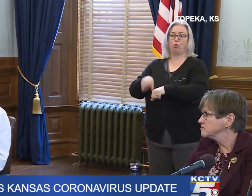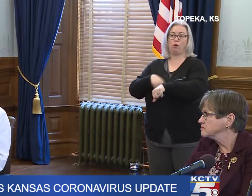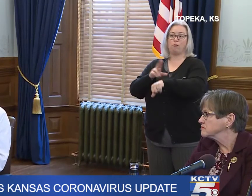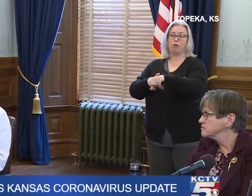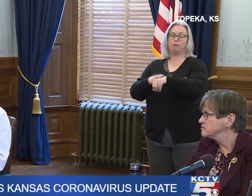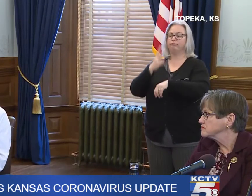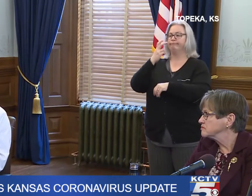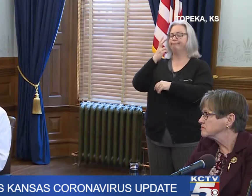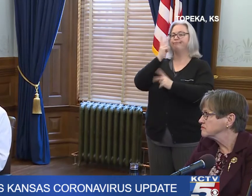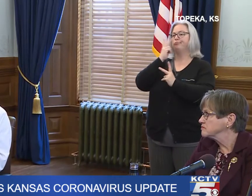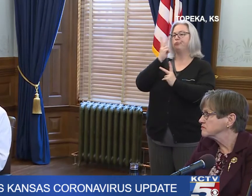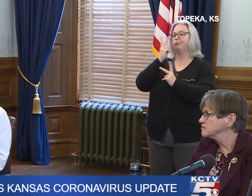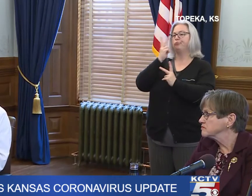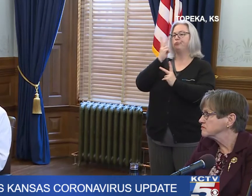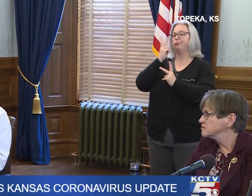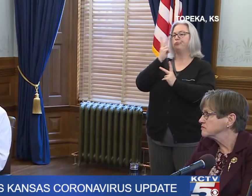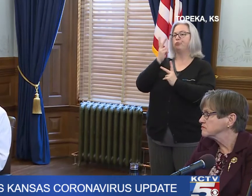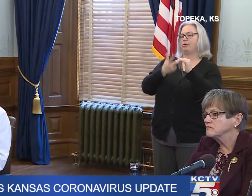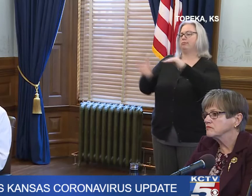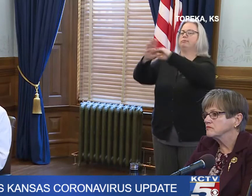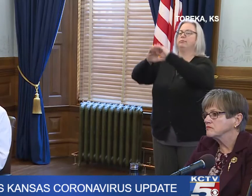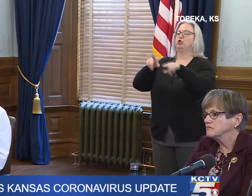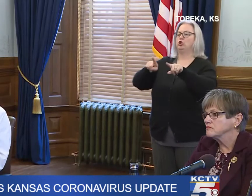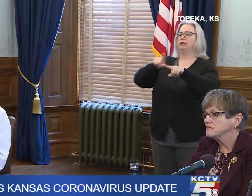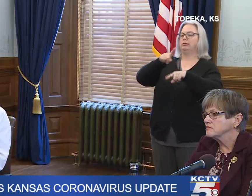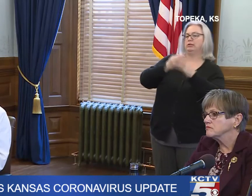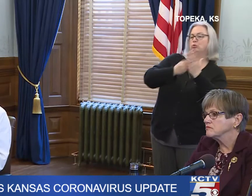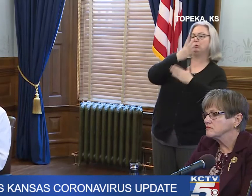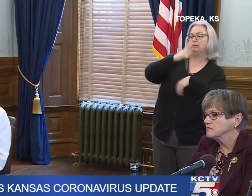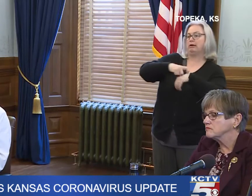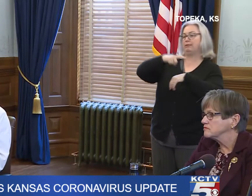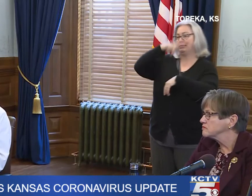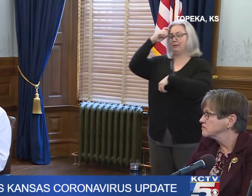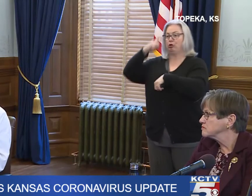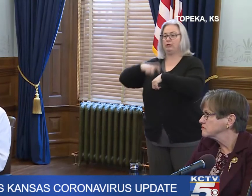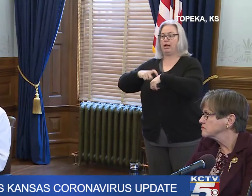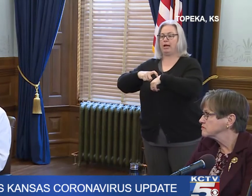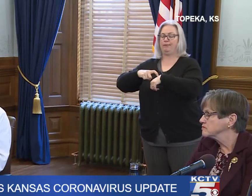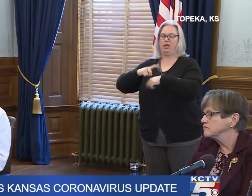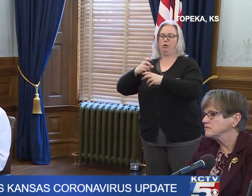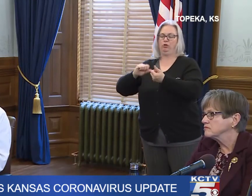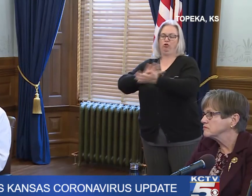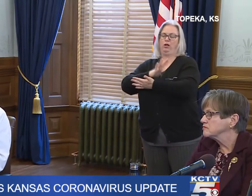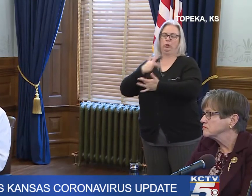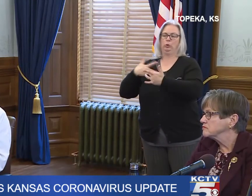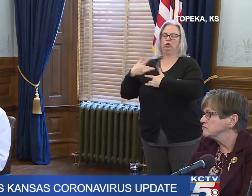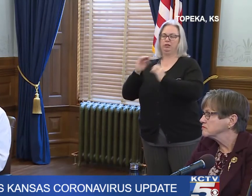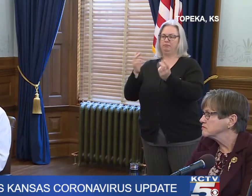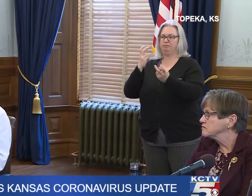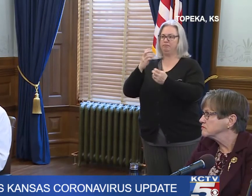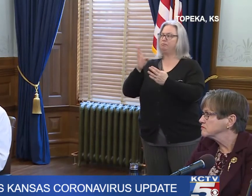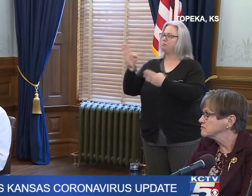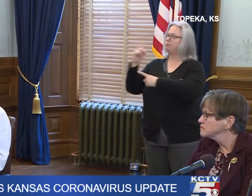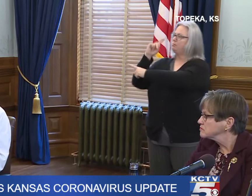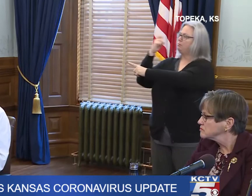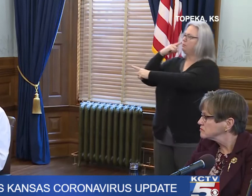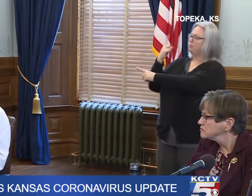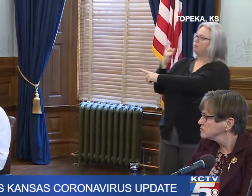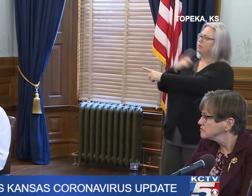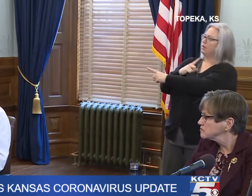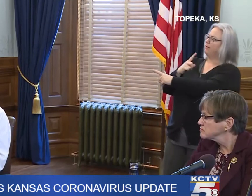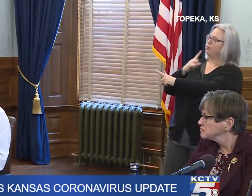don't think we're going to see an uptick in the spring and summer. That would be considered worrisome. Governor, do you have a response to